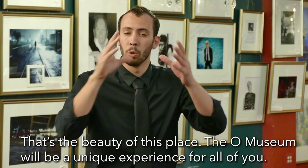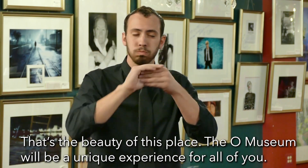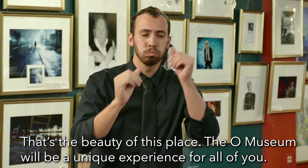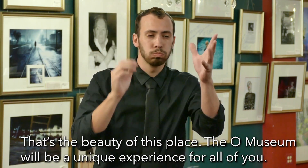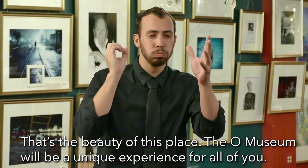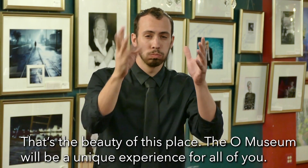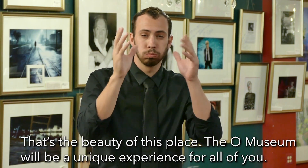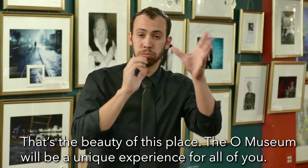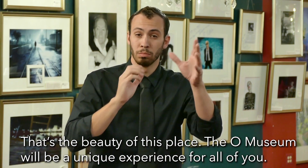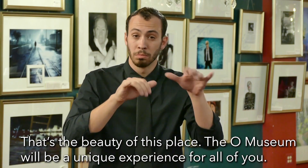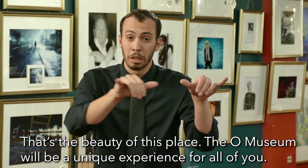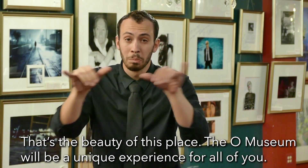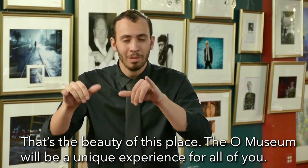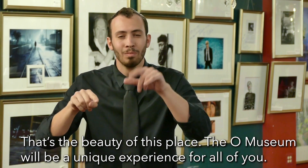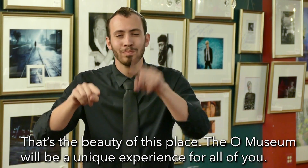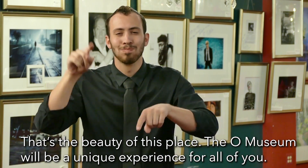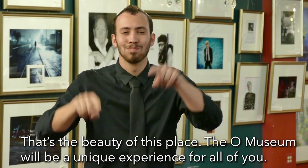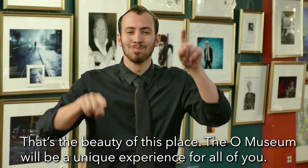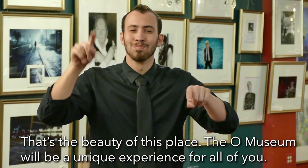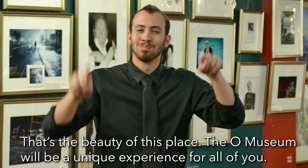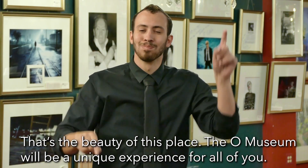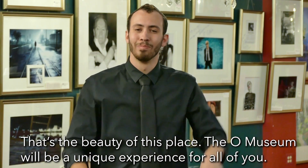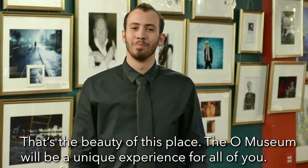O Museum will be a unique experience for all of you.